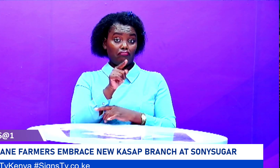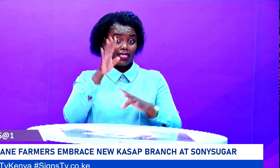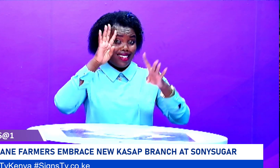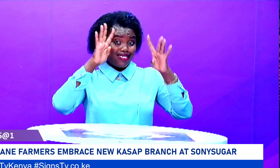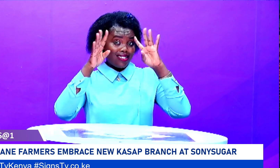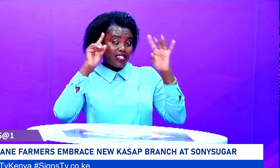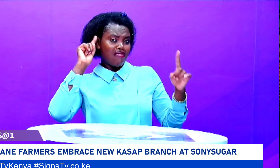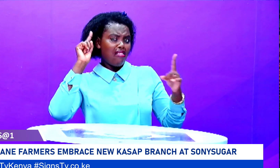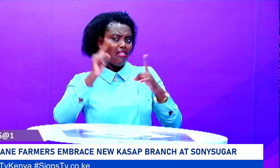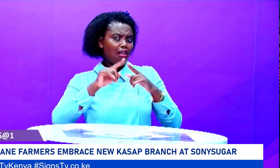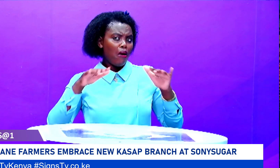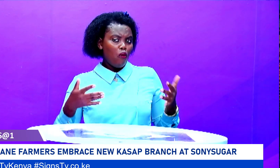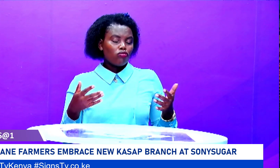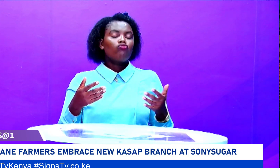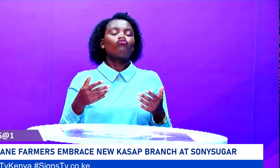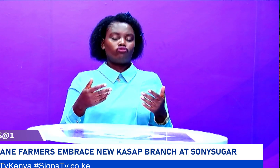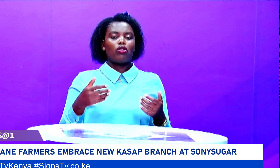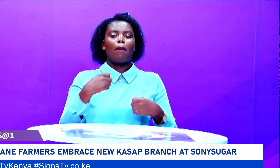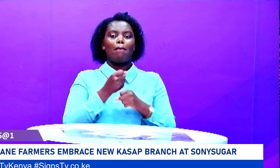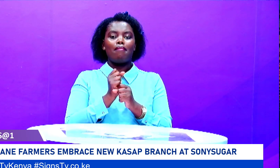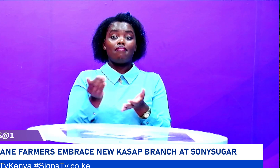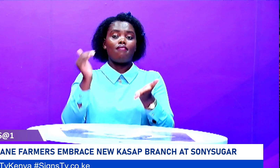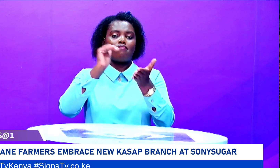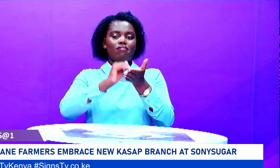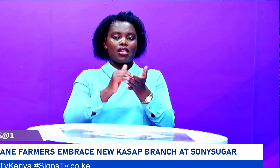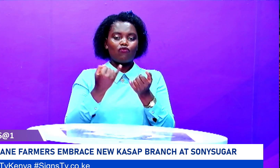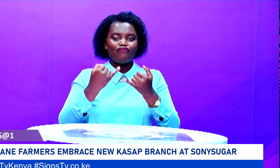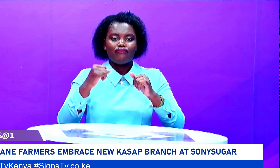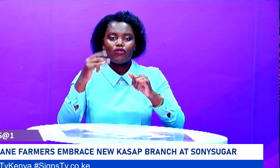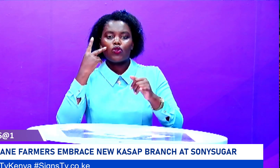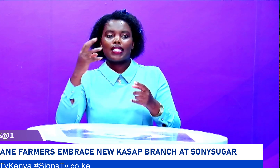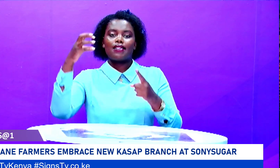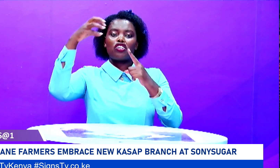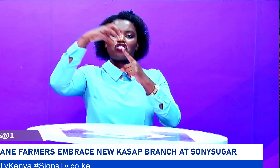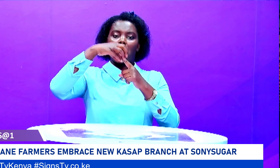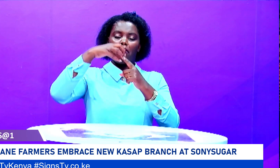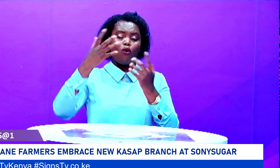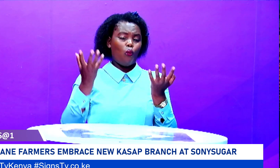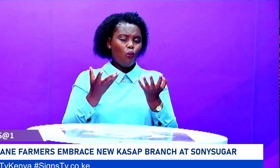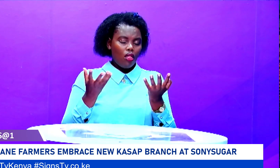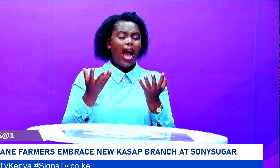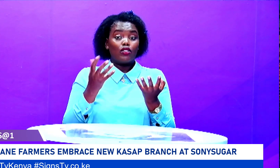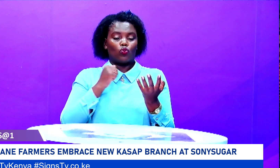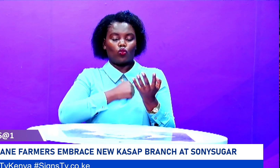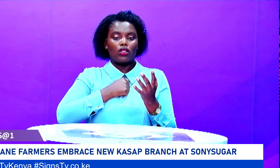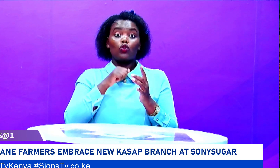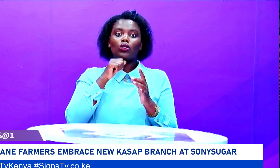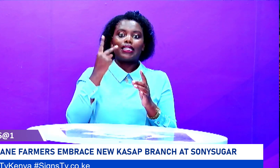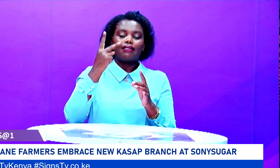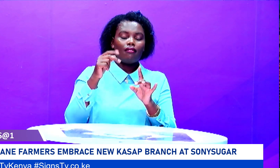KASAP branch at Sony Sugar Company Limited, an initiative aimed at revitalizing effort to